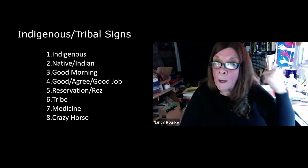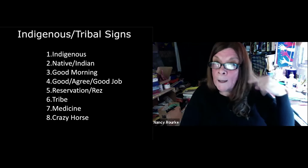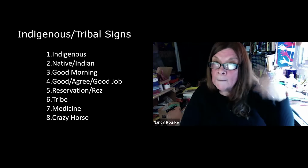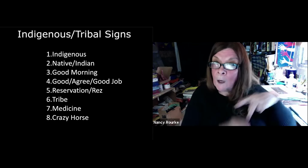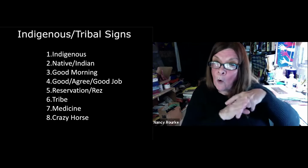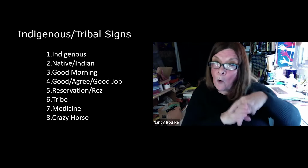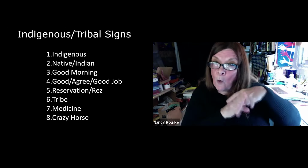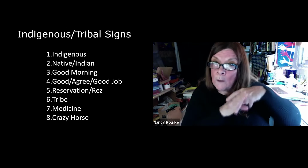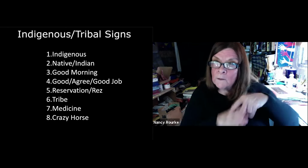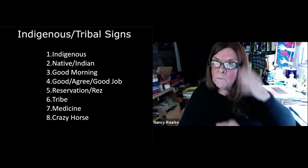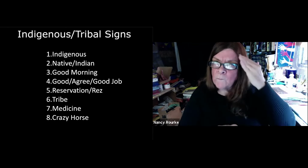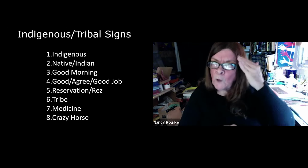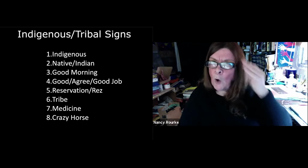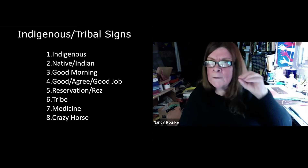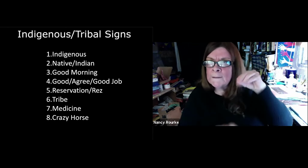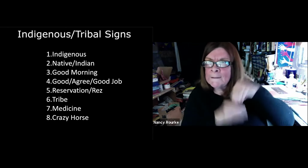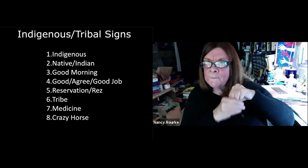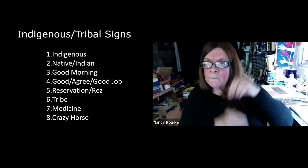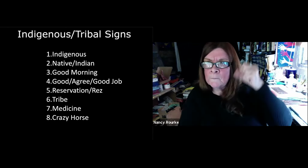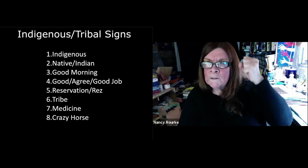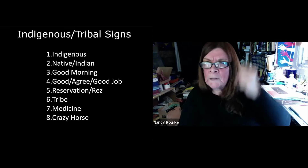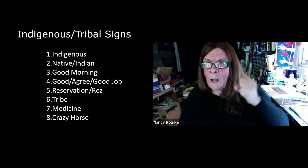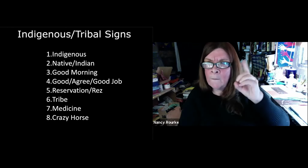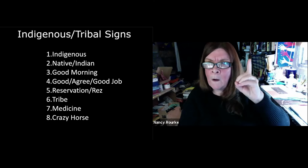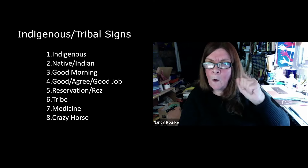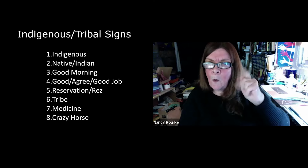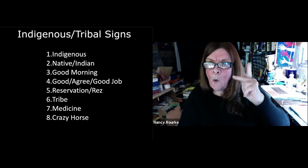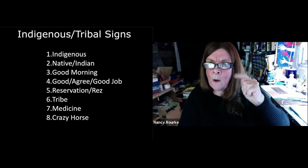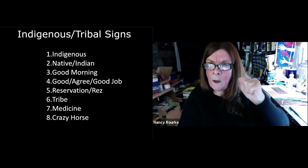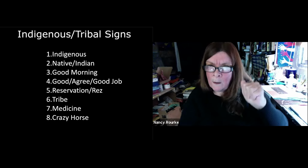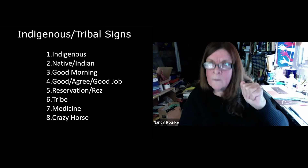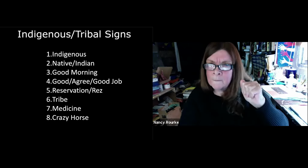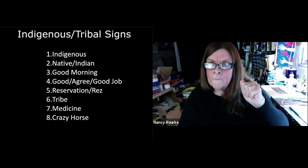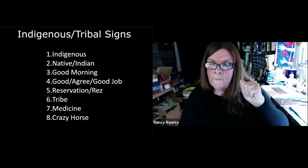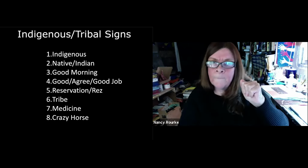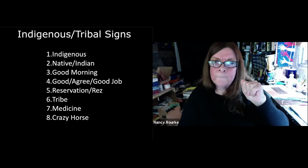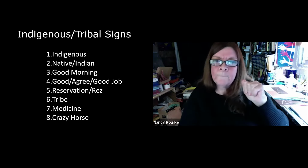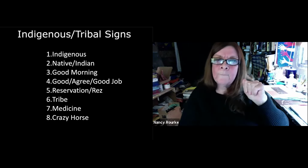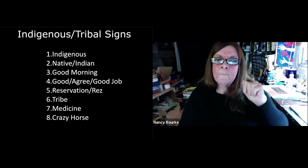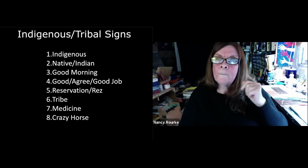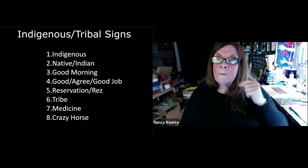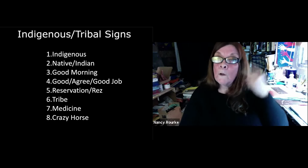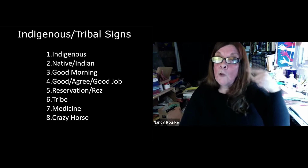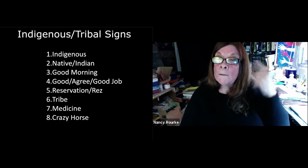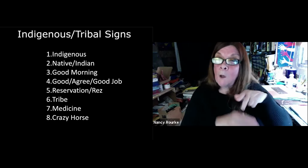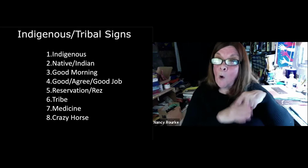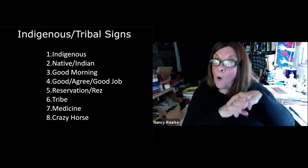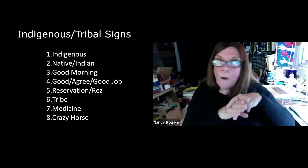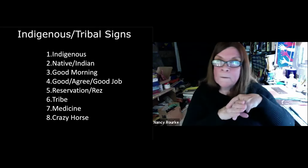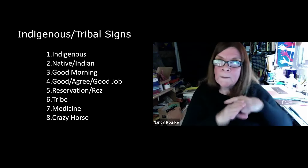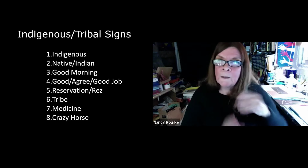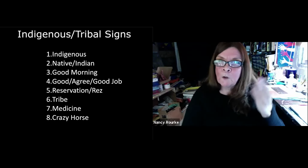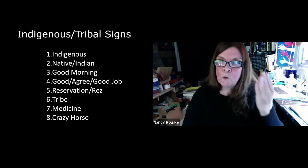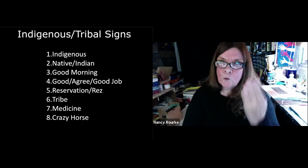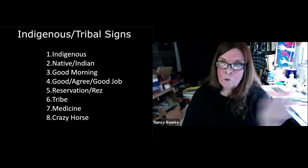And our eighth sign for tonight, crazy horse. If you're familiar with the South